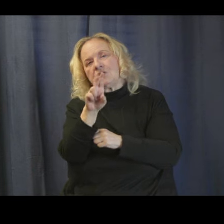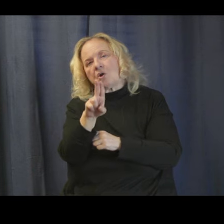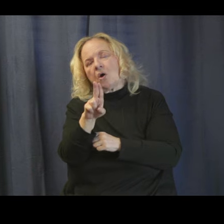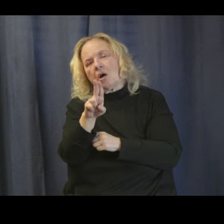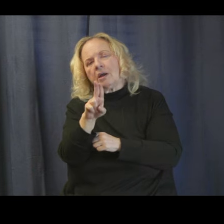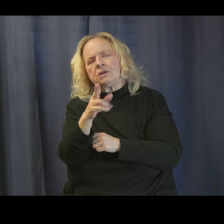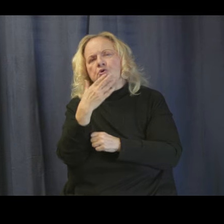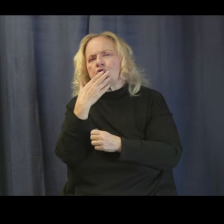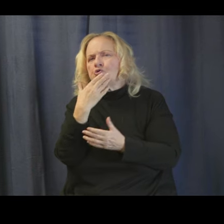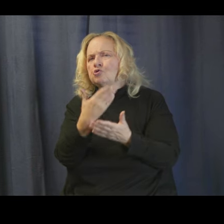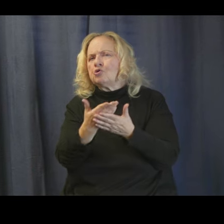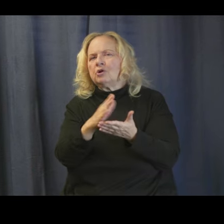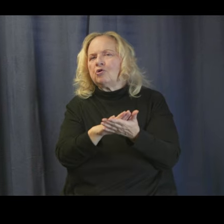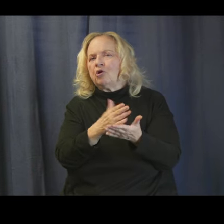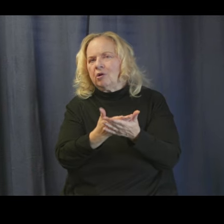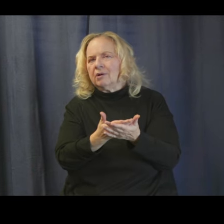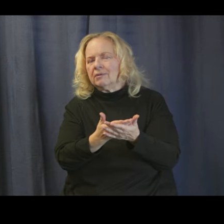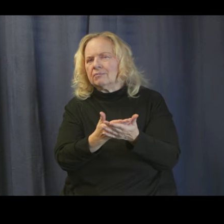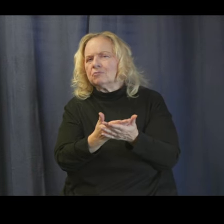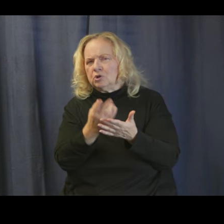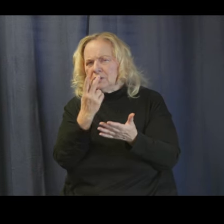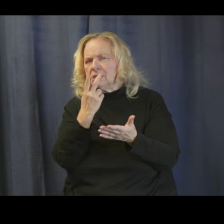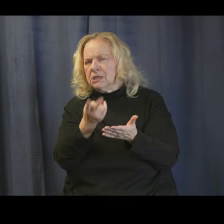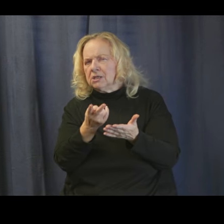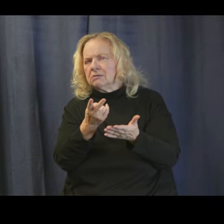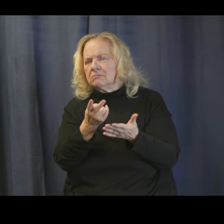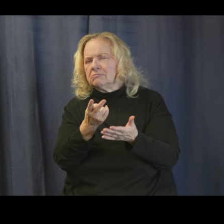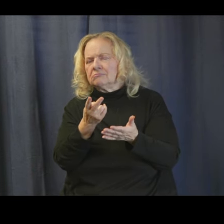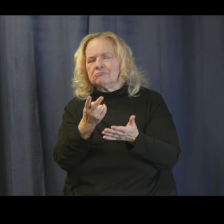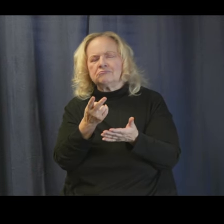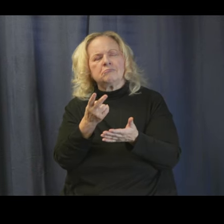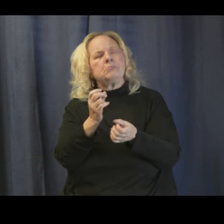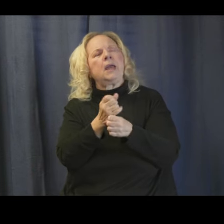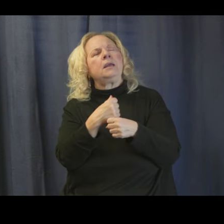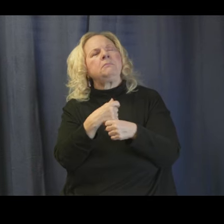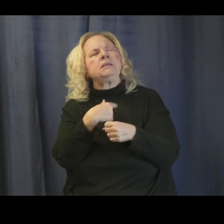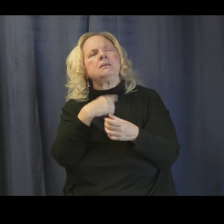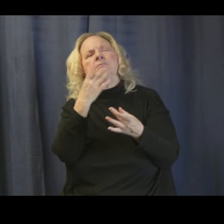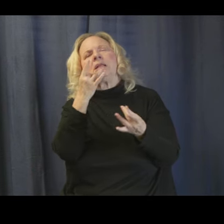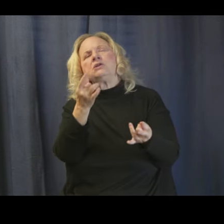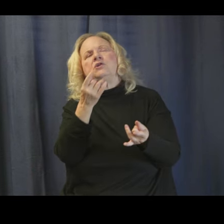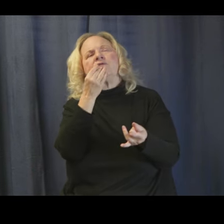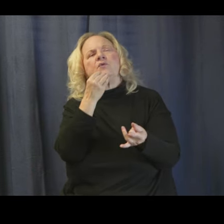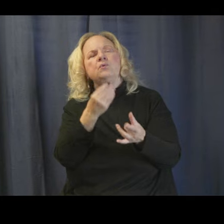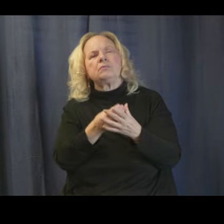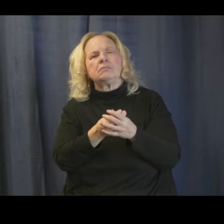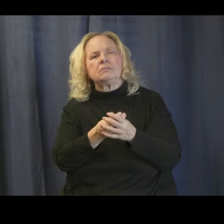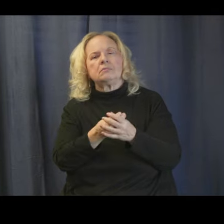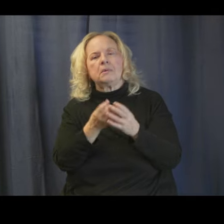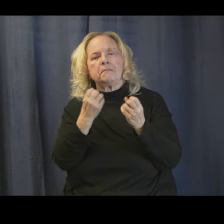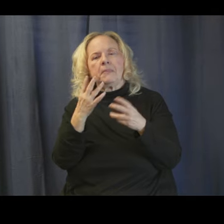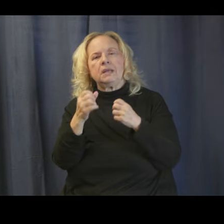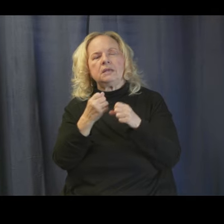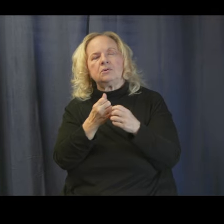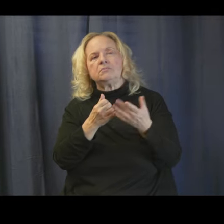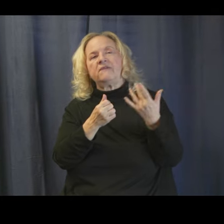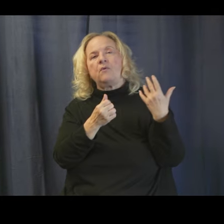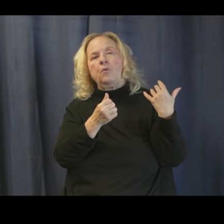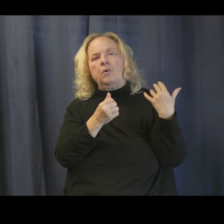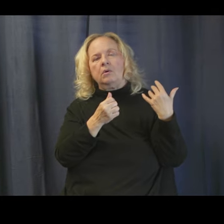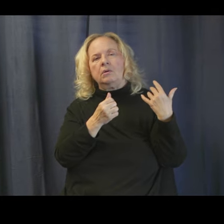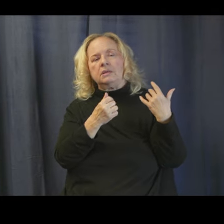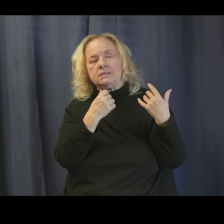Esau is the gourmet chef. All right, we can see here. Go make me some savory food. And yet, many years